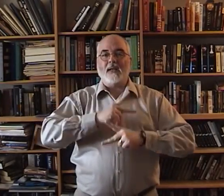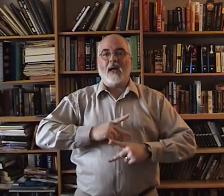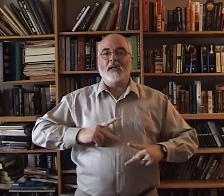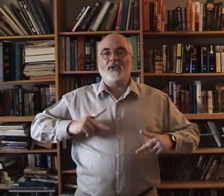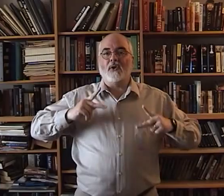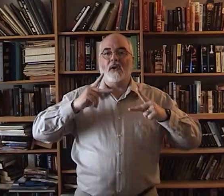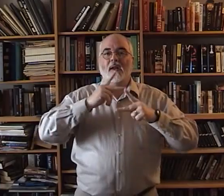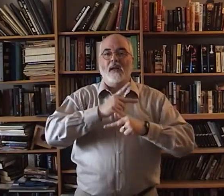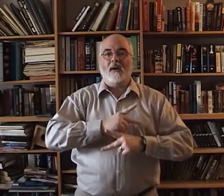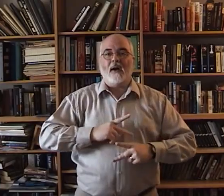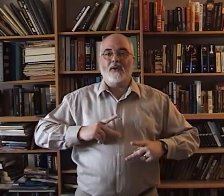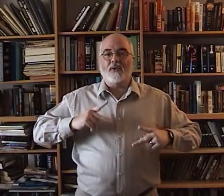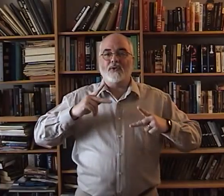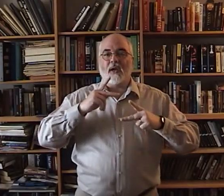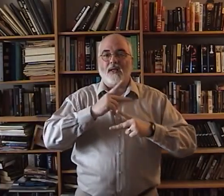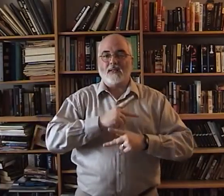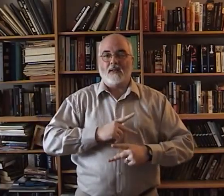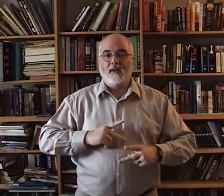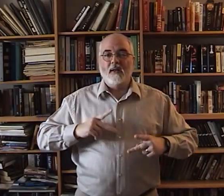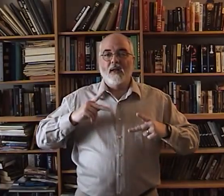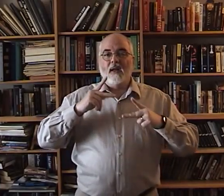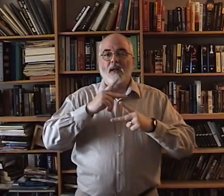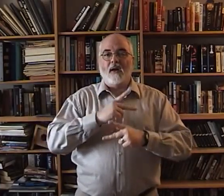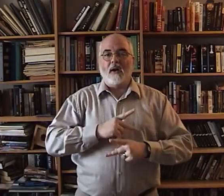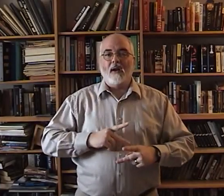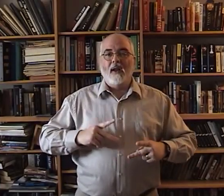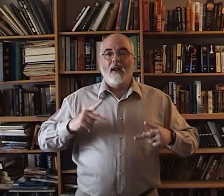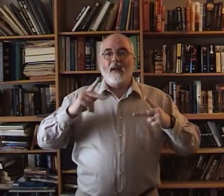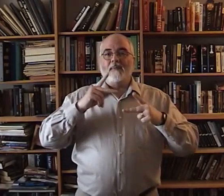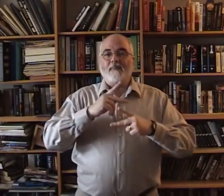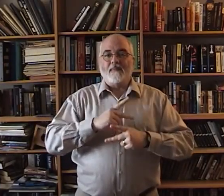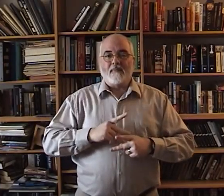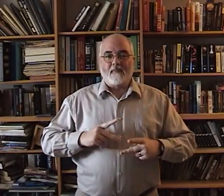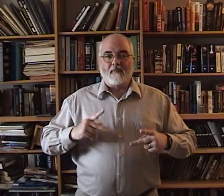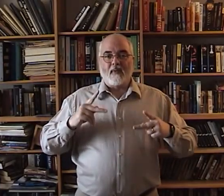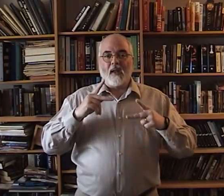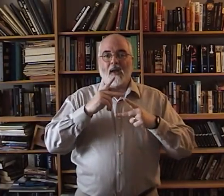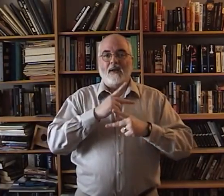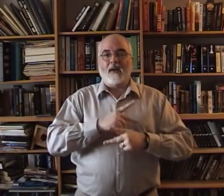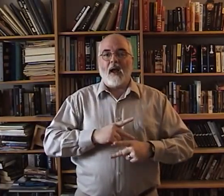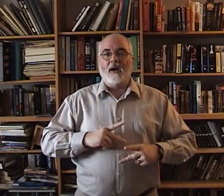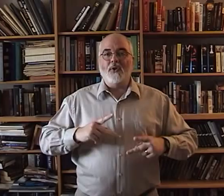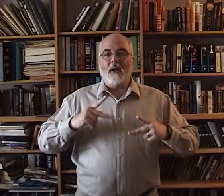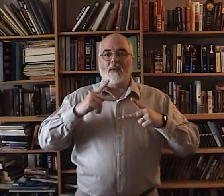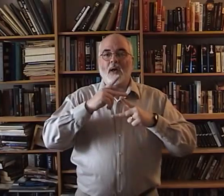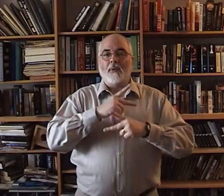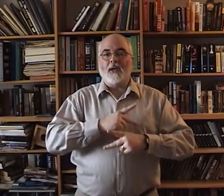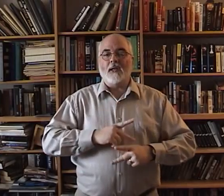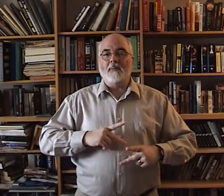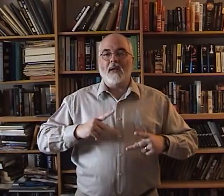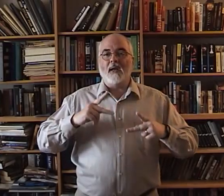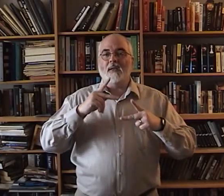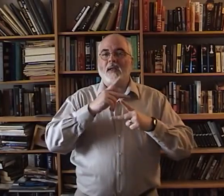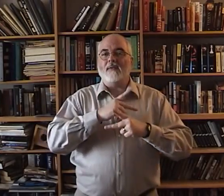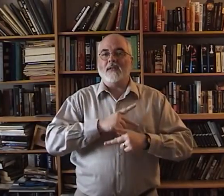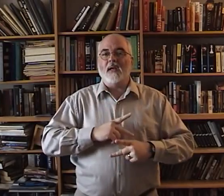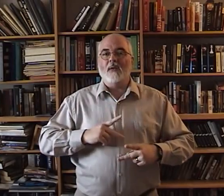kind of circling here at your chest. All right? And I'm going to do that for a couple times because I've seen